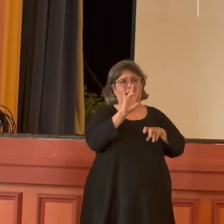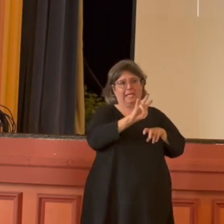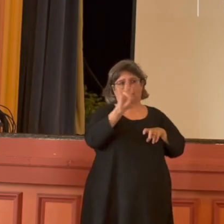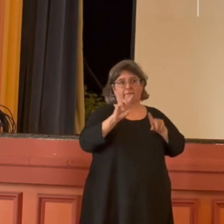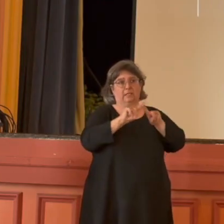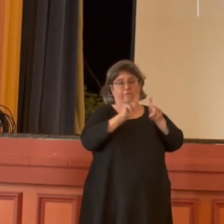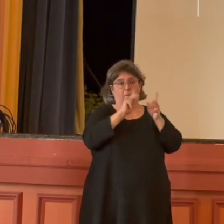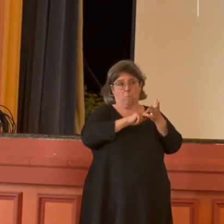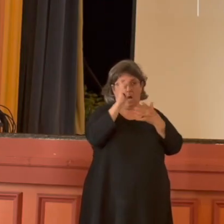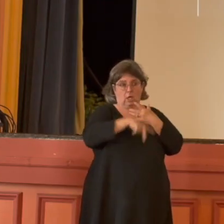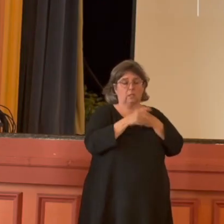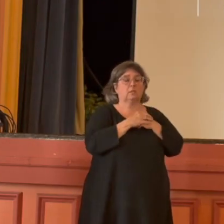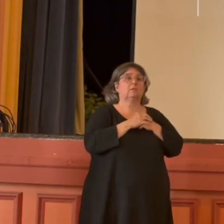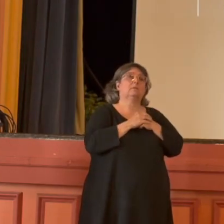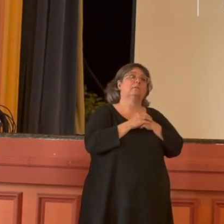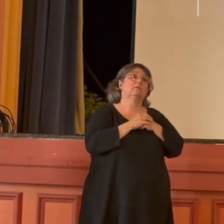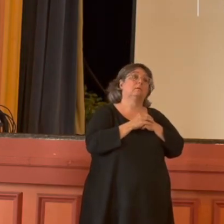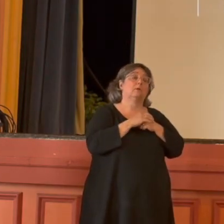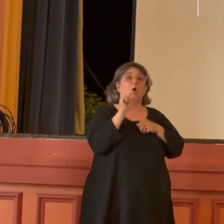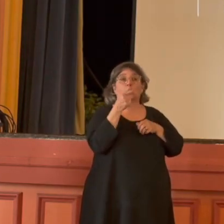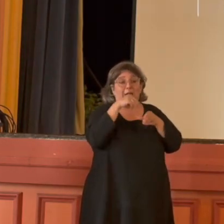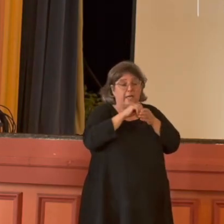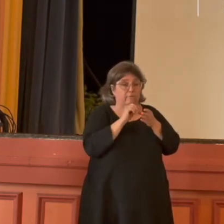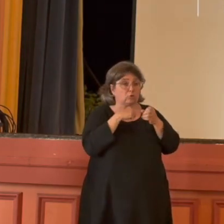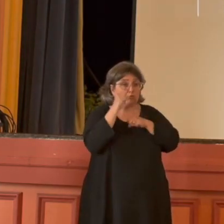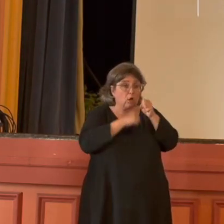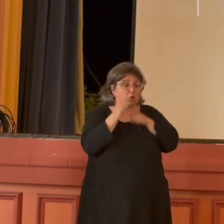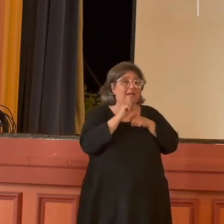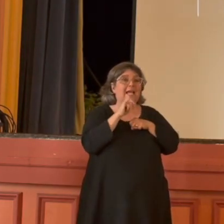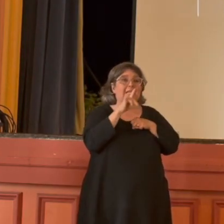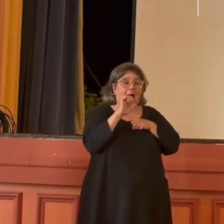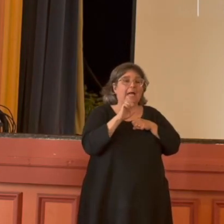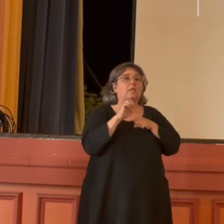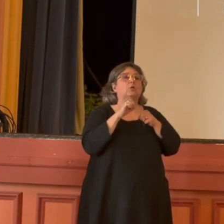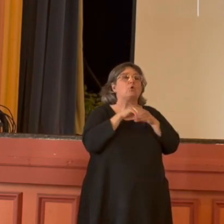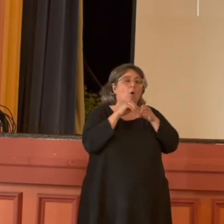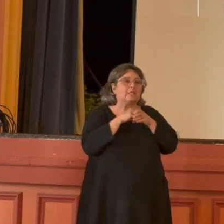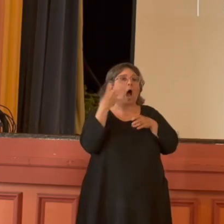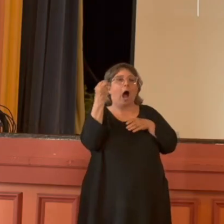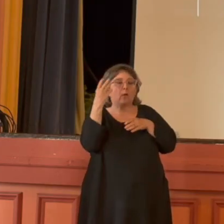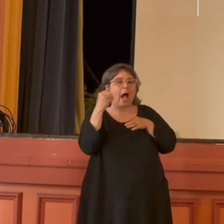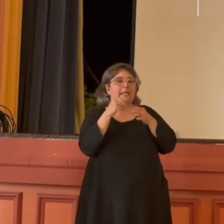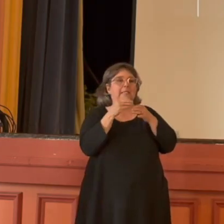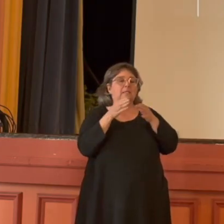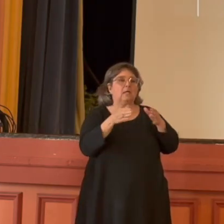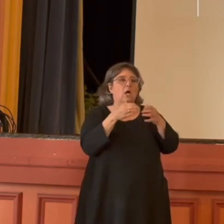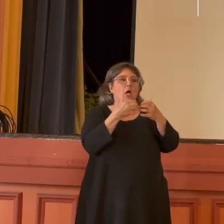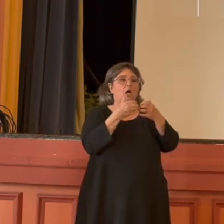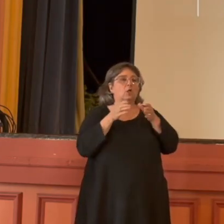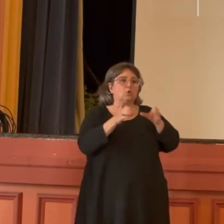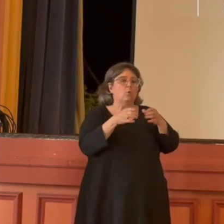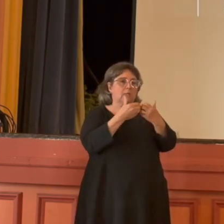77 different projects. We looked at green infrastructure, inline storage, offline storage, sewer